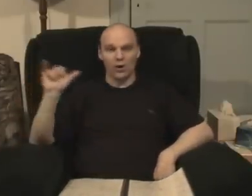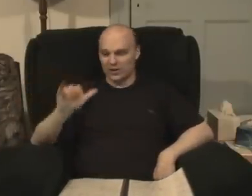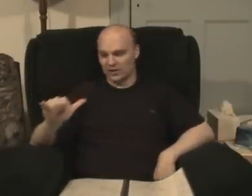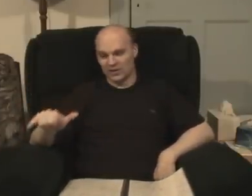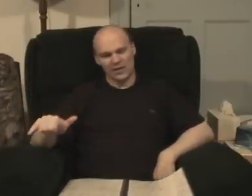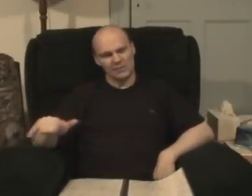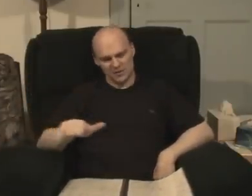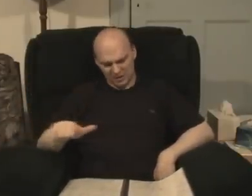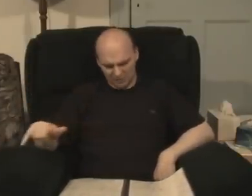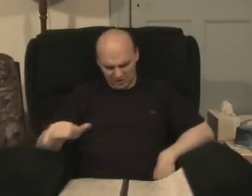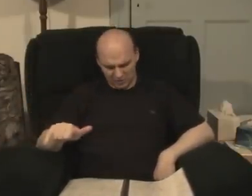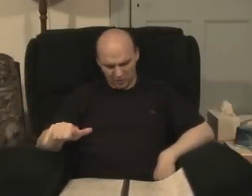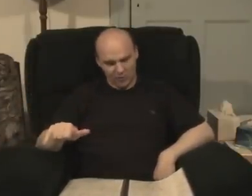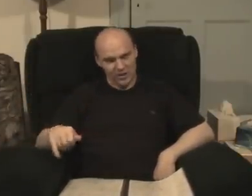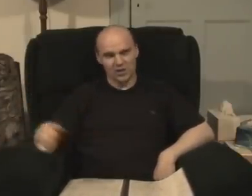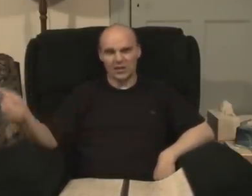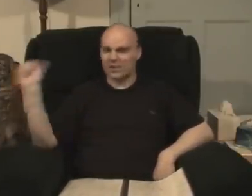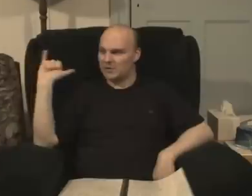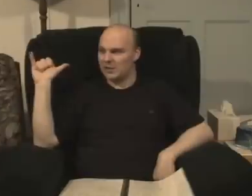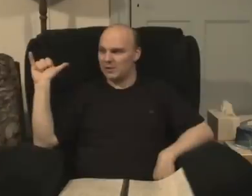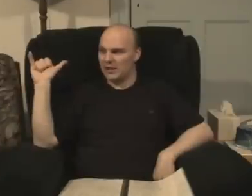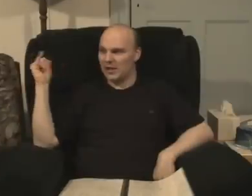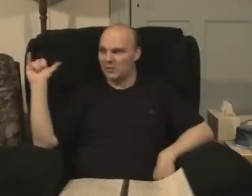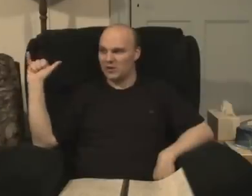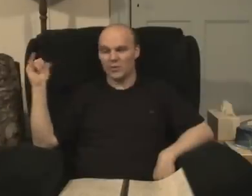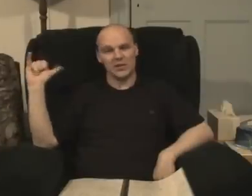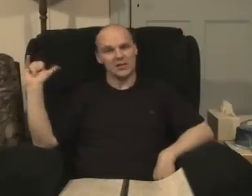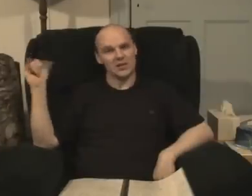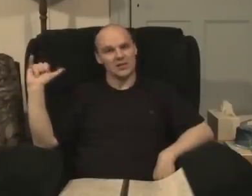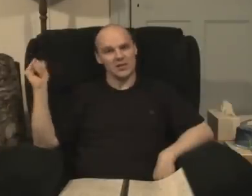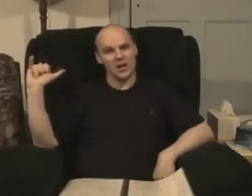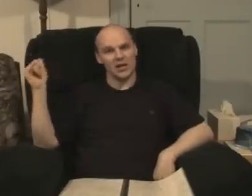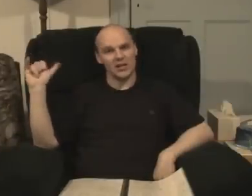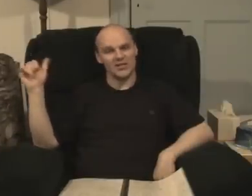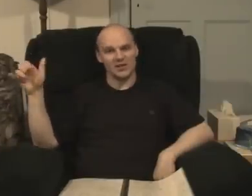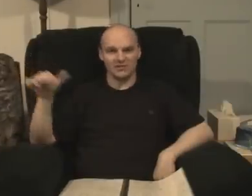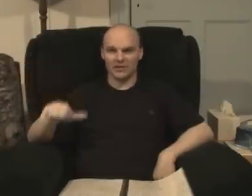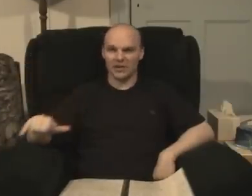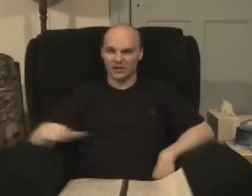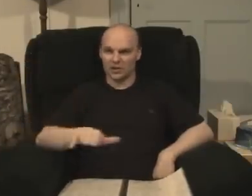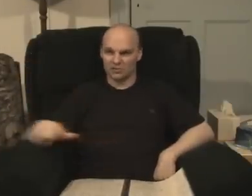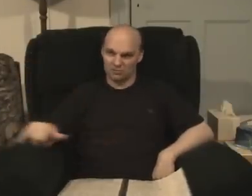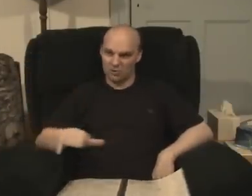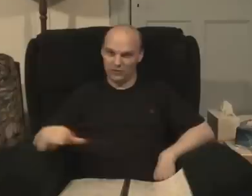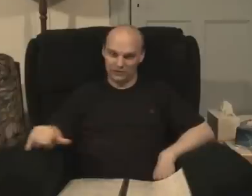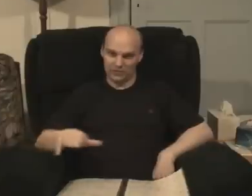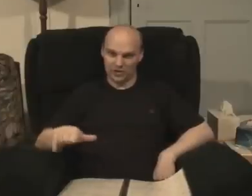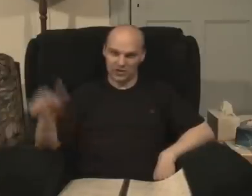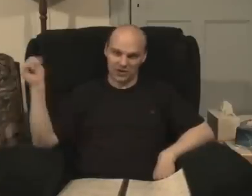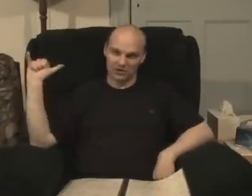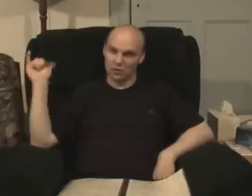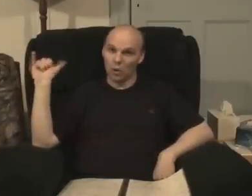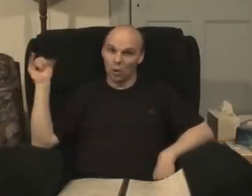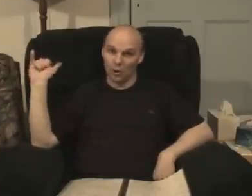Or, similar symbol to which, except it's up here and we're twisting side to side instead of moving from side to side. Or.